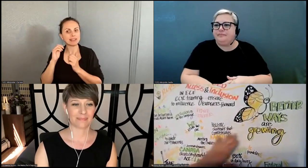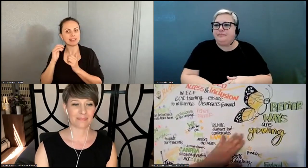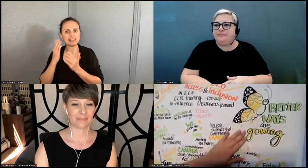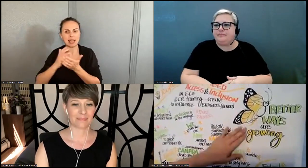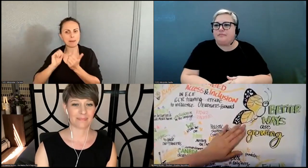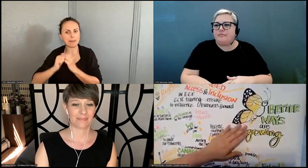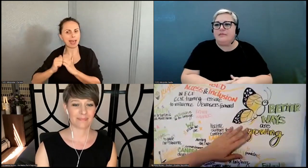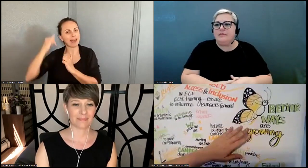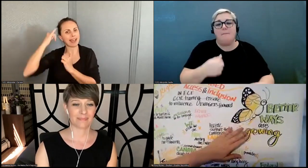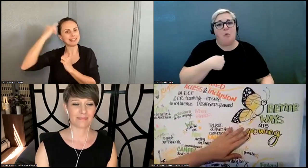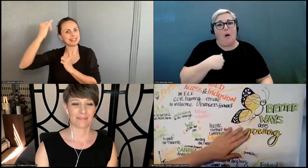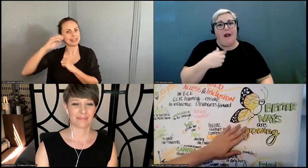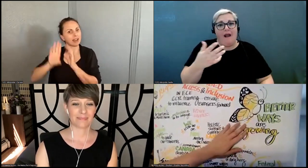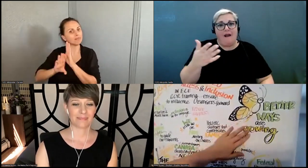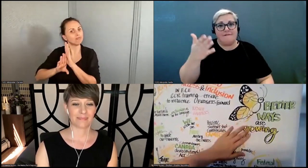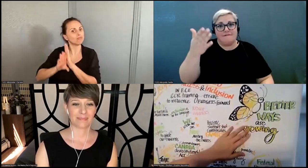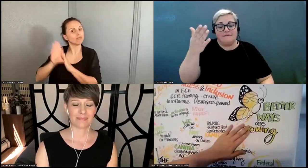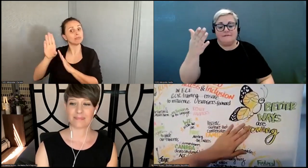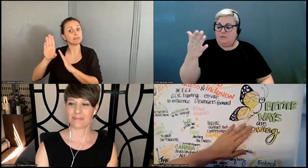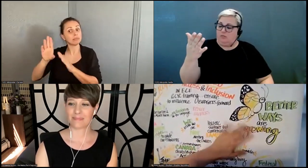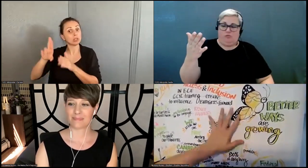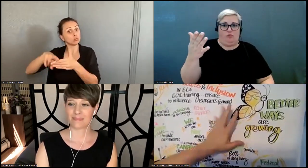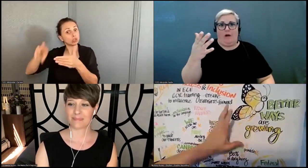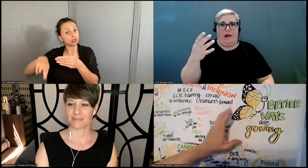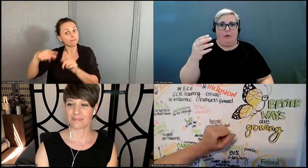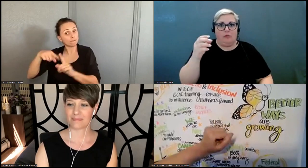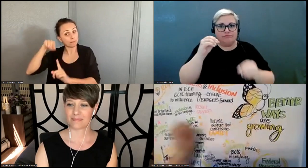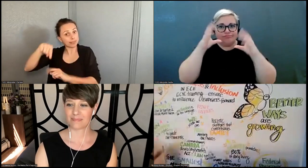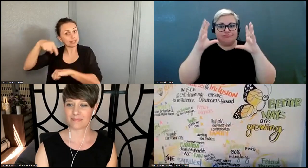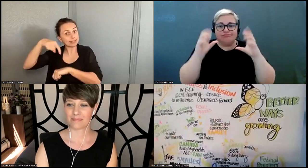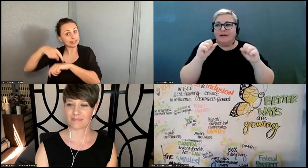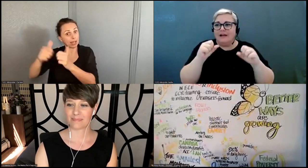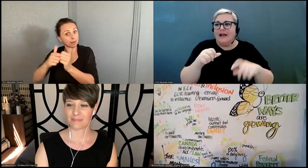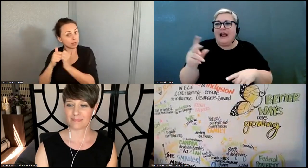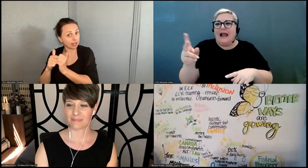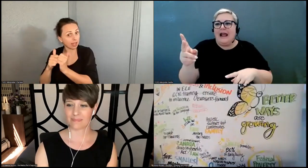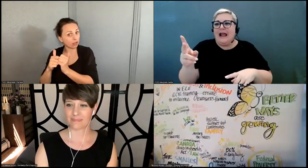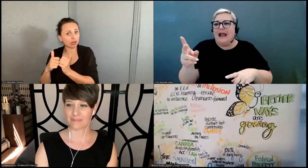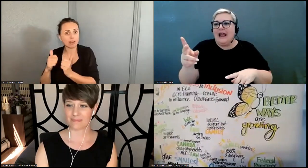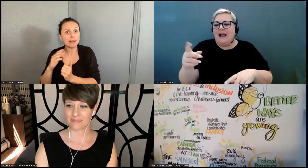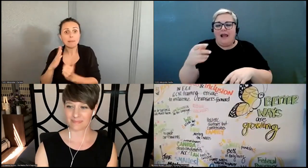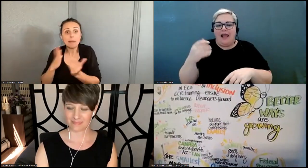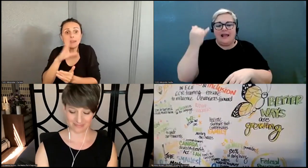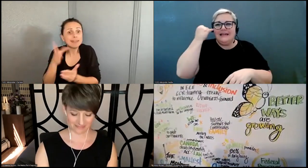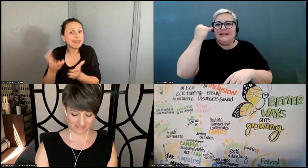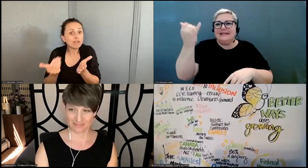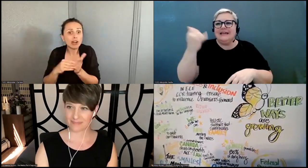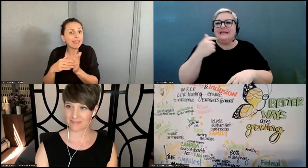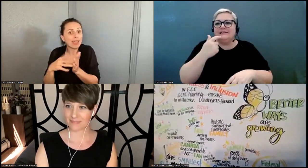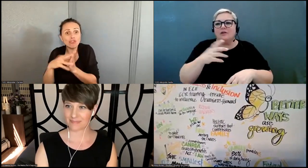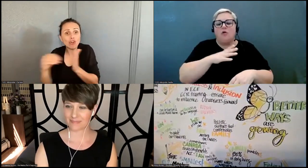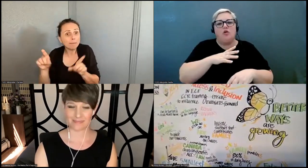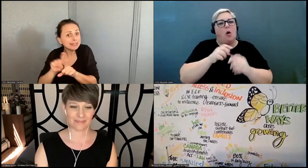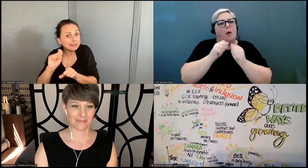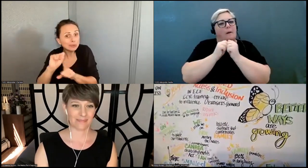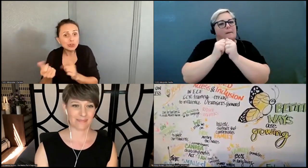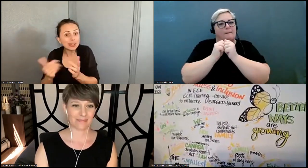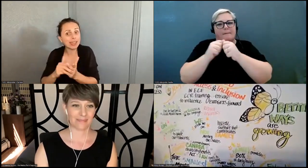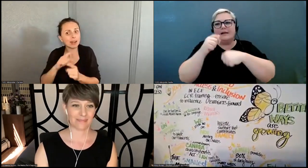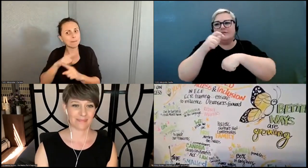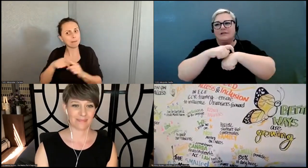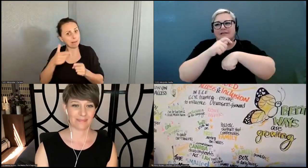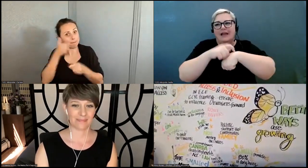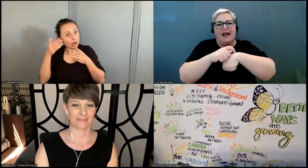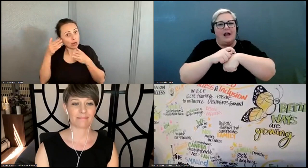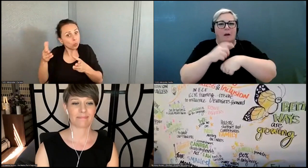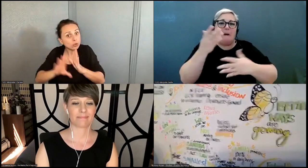this emerging idea that as a result of just this time together that we probably won't ever be able to replicate again, that better ways are